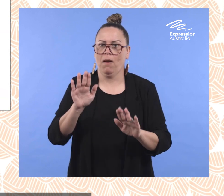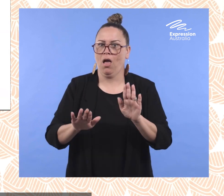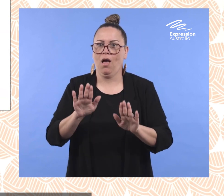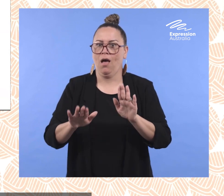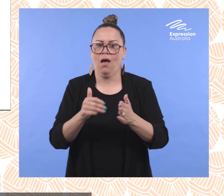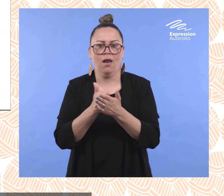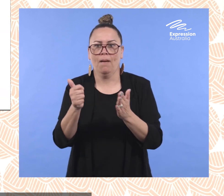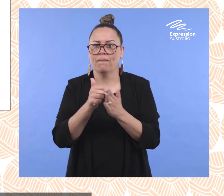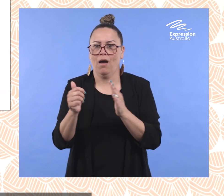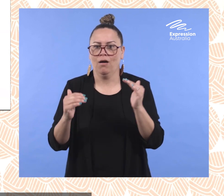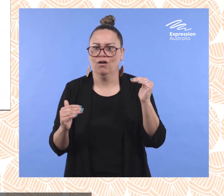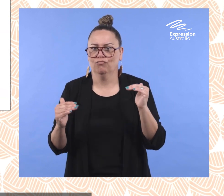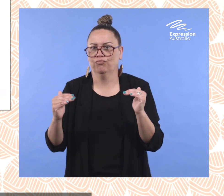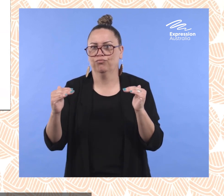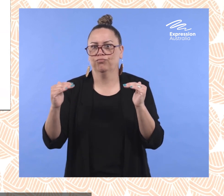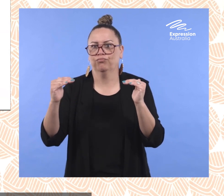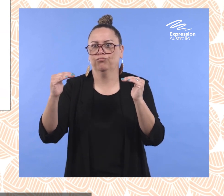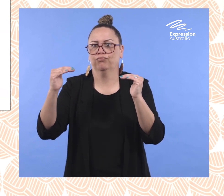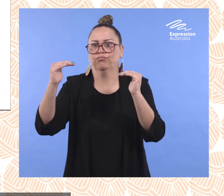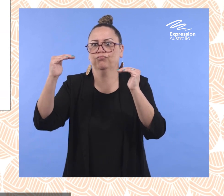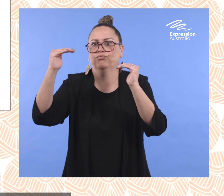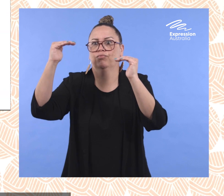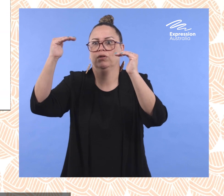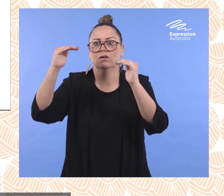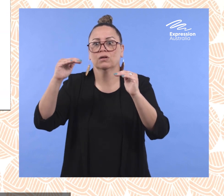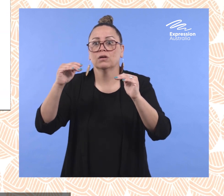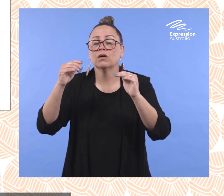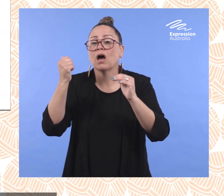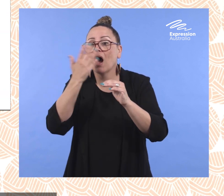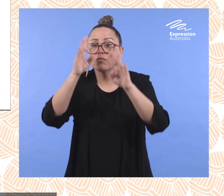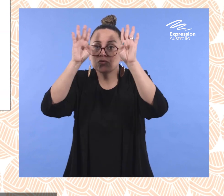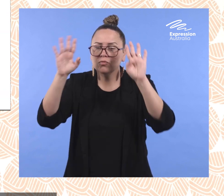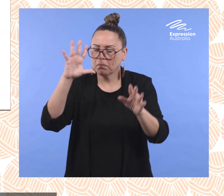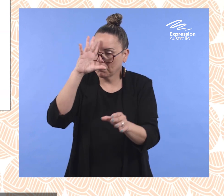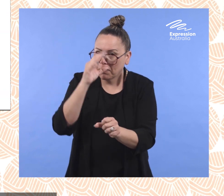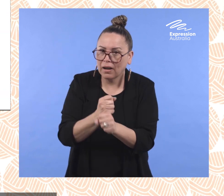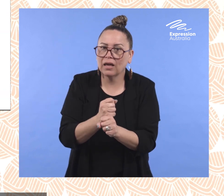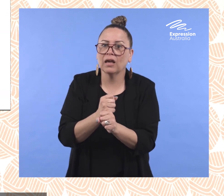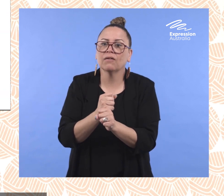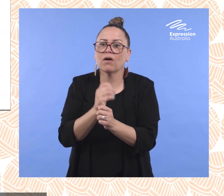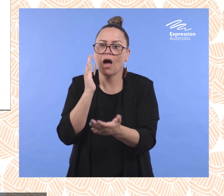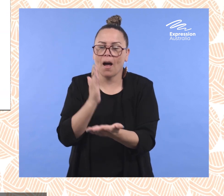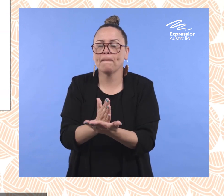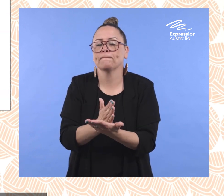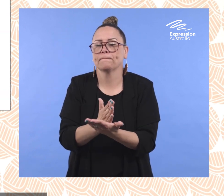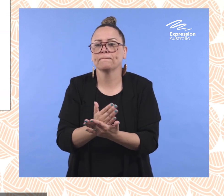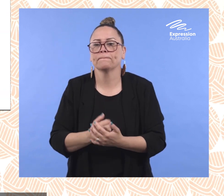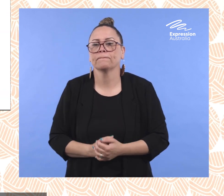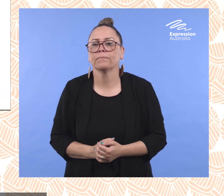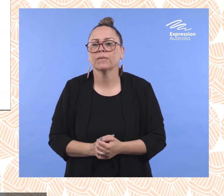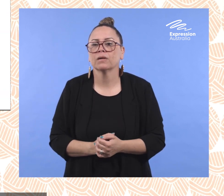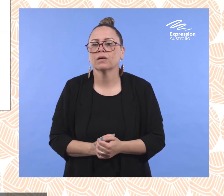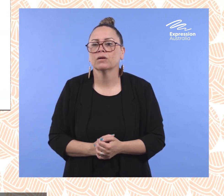a similar statistic in terms of Aboriginal and Torres Strait Islander people. They believe that